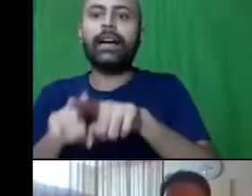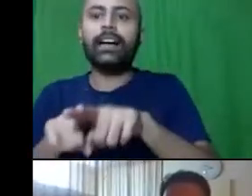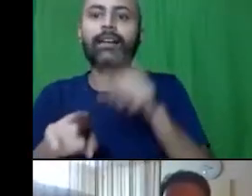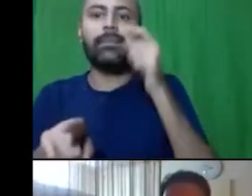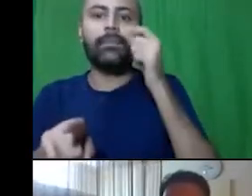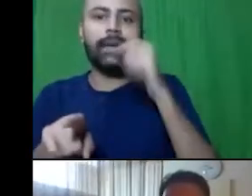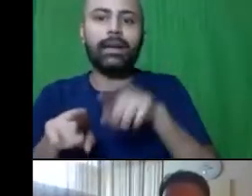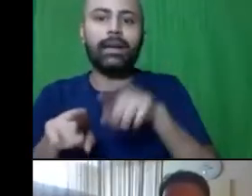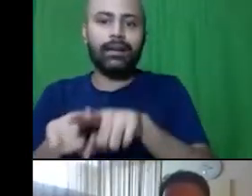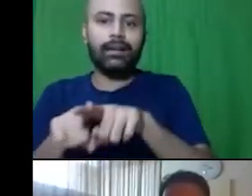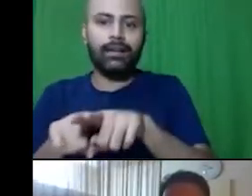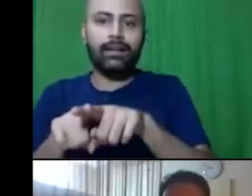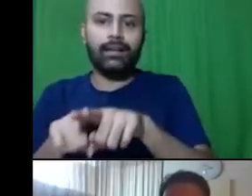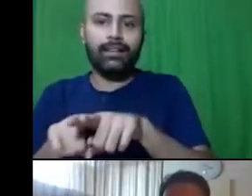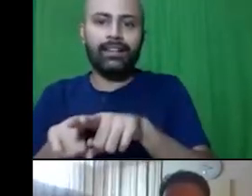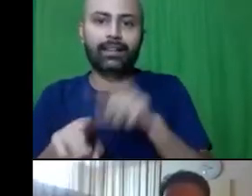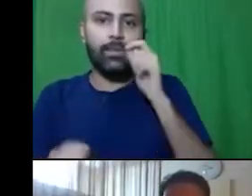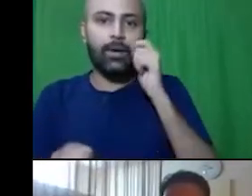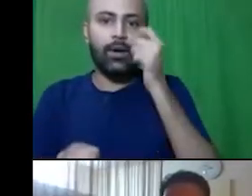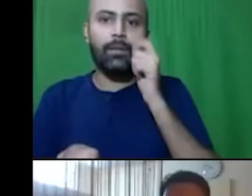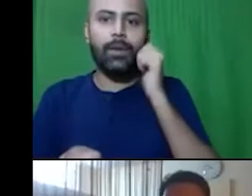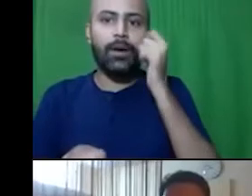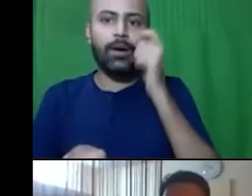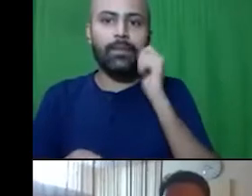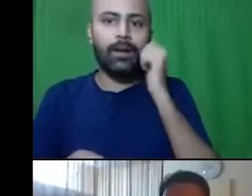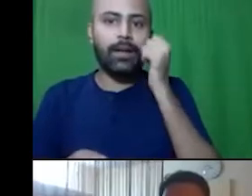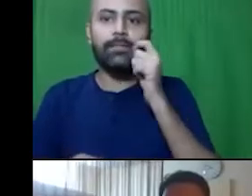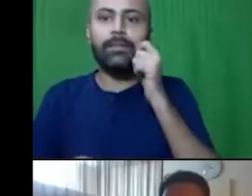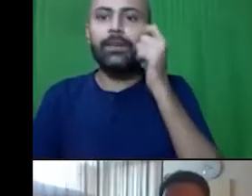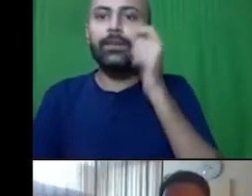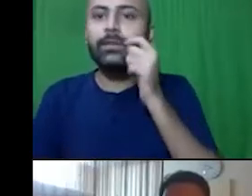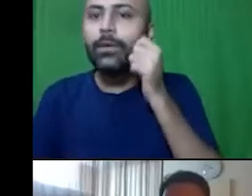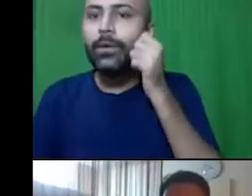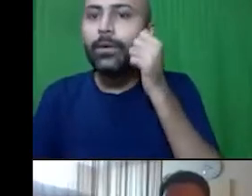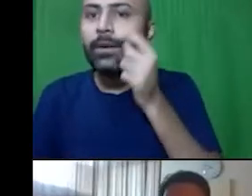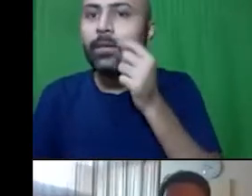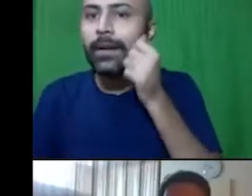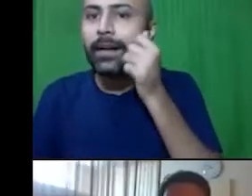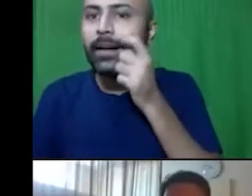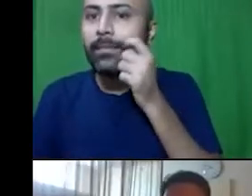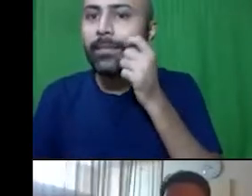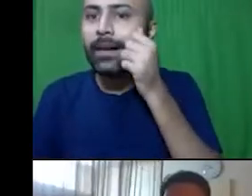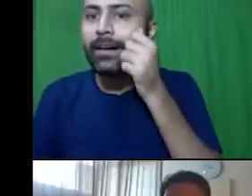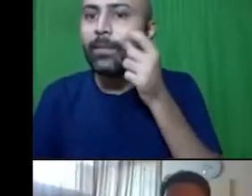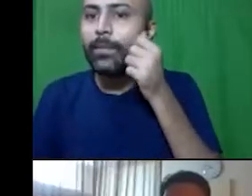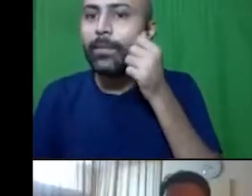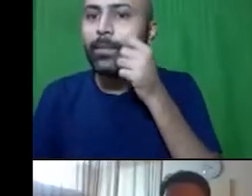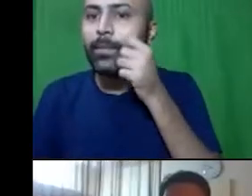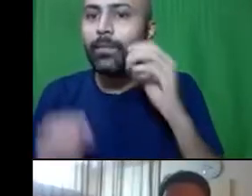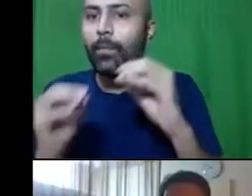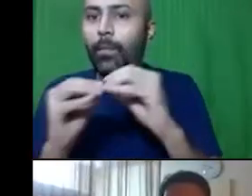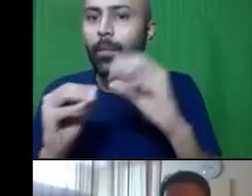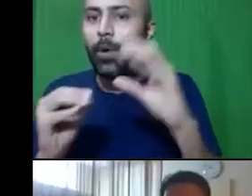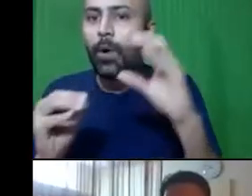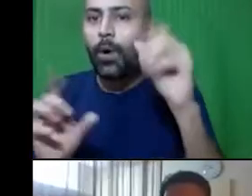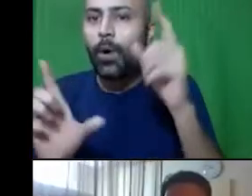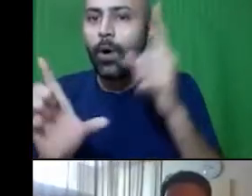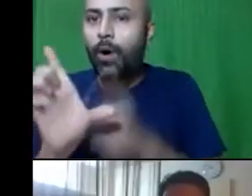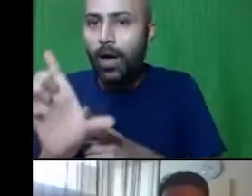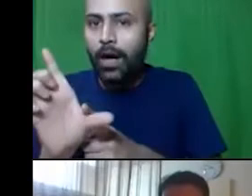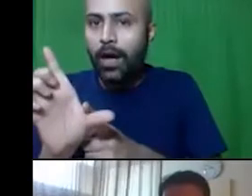Okay, I will sign once again. Boy or girl, boy and girl. So they have mustache,